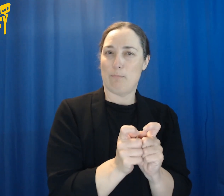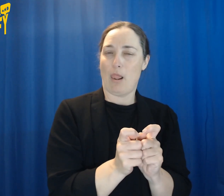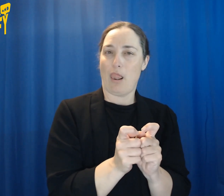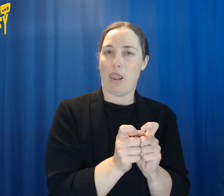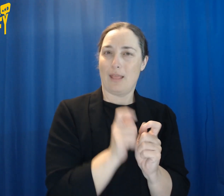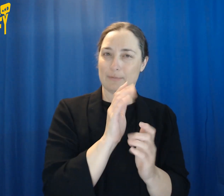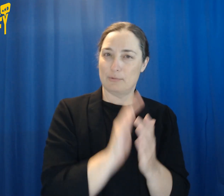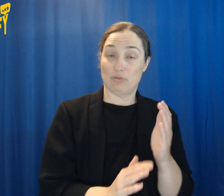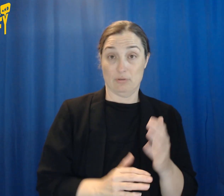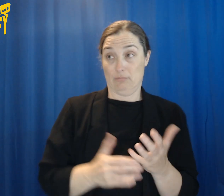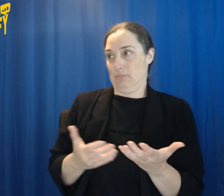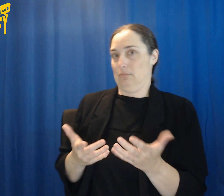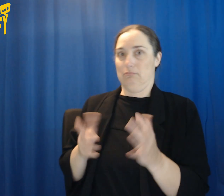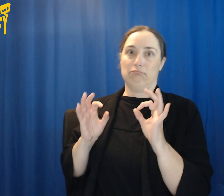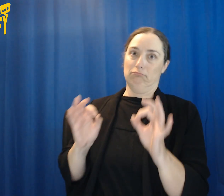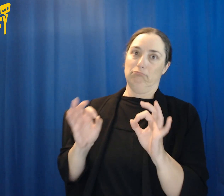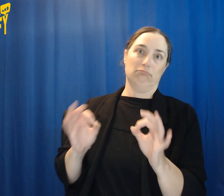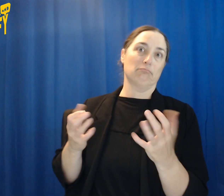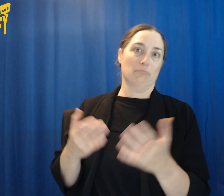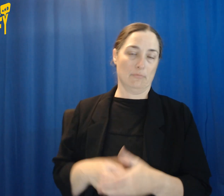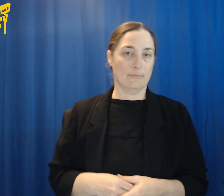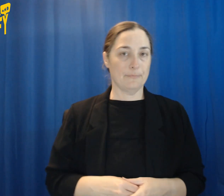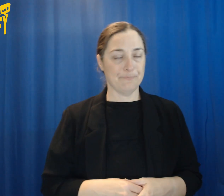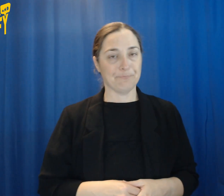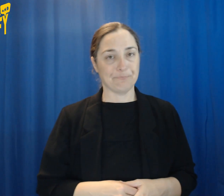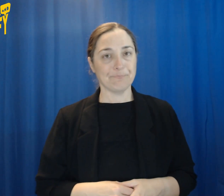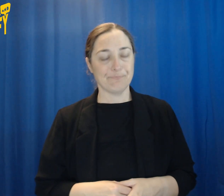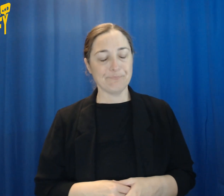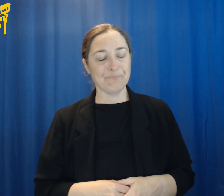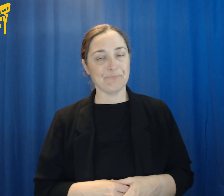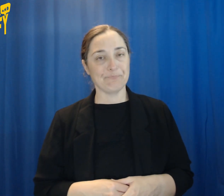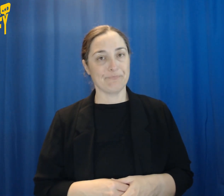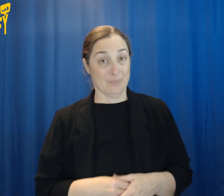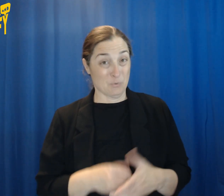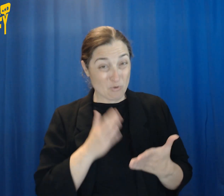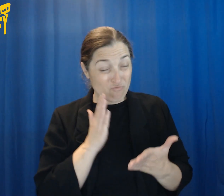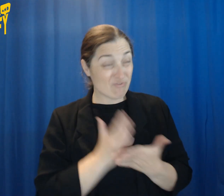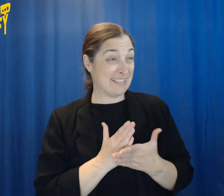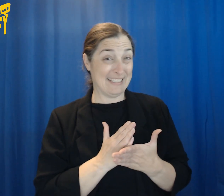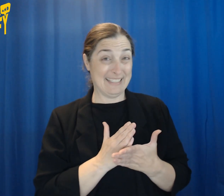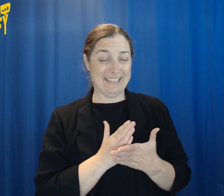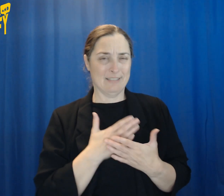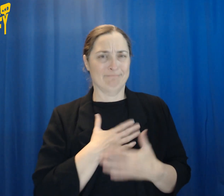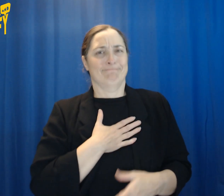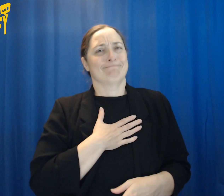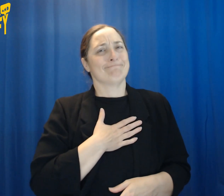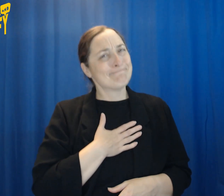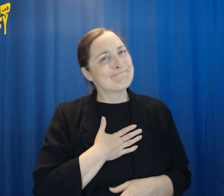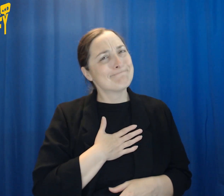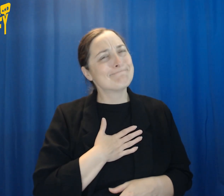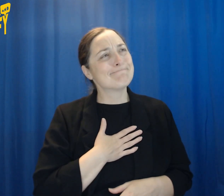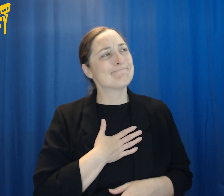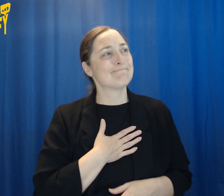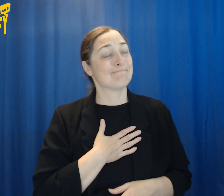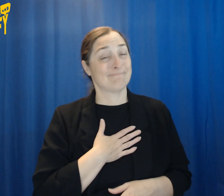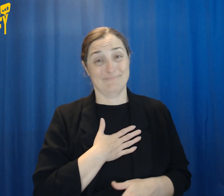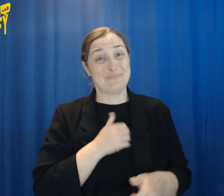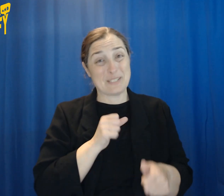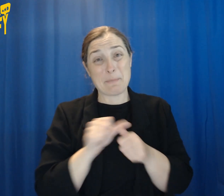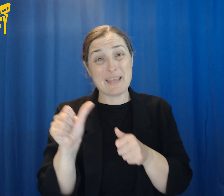more than that, honestly. Absolutely not. It was really heartening and possibly one of the best things I'd